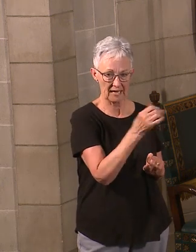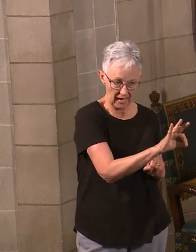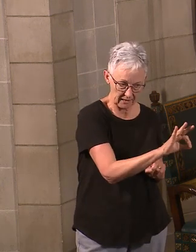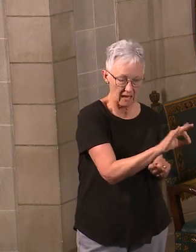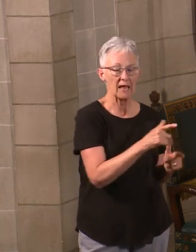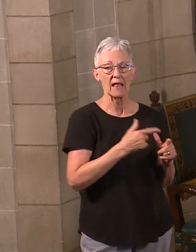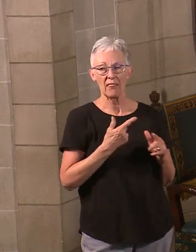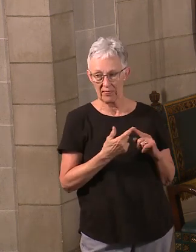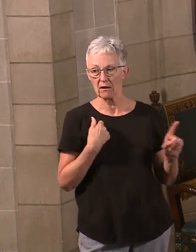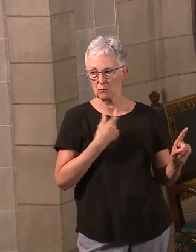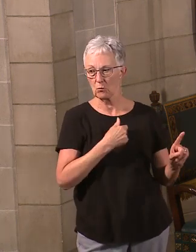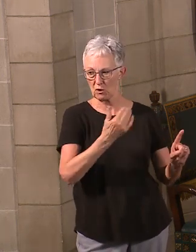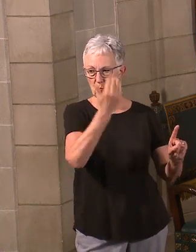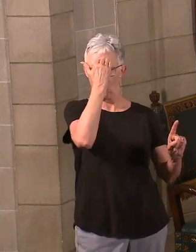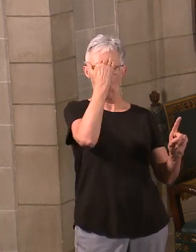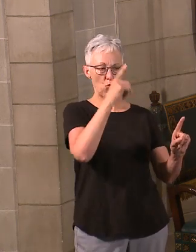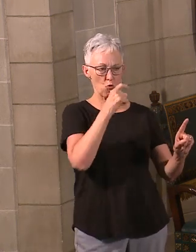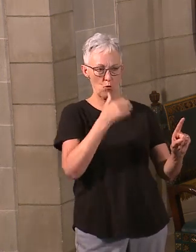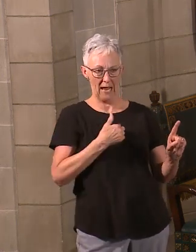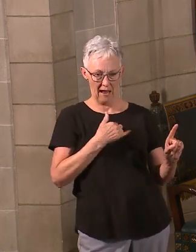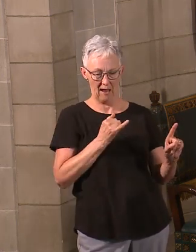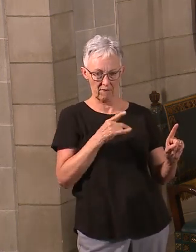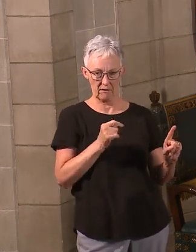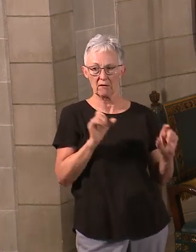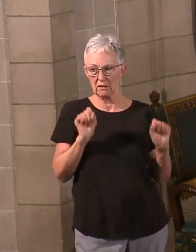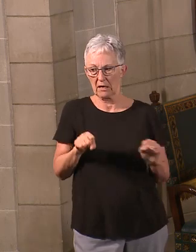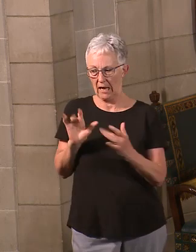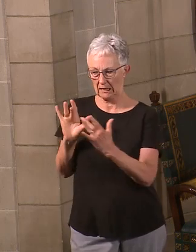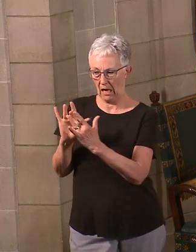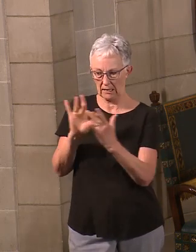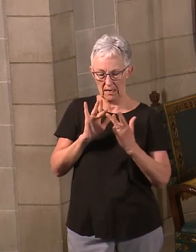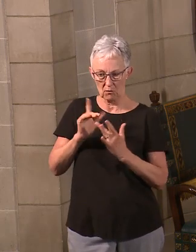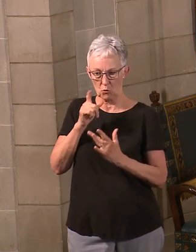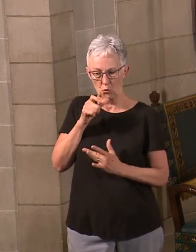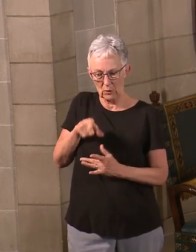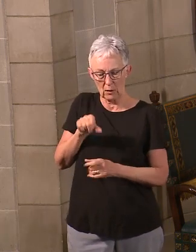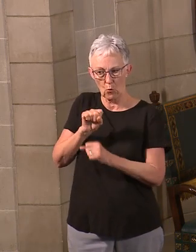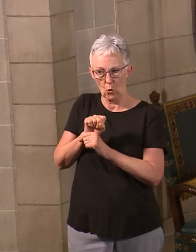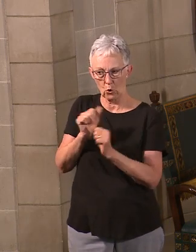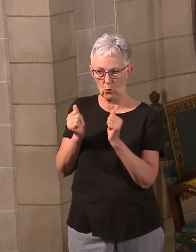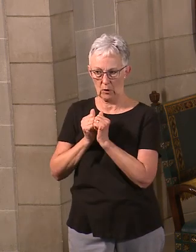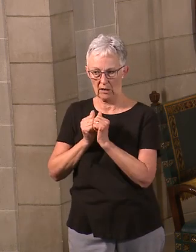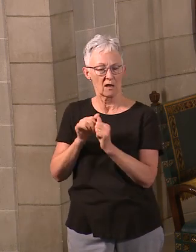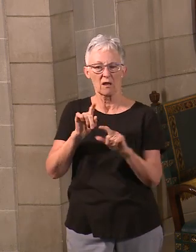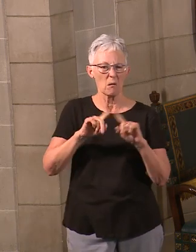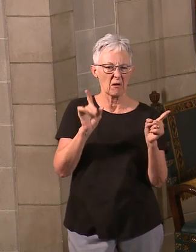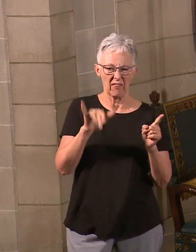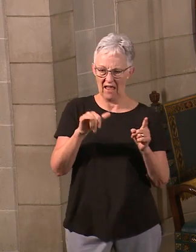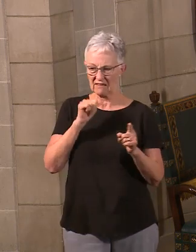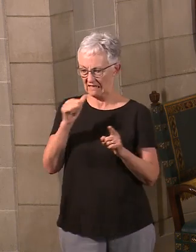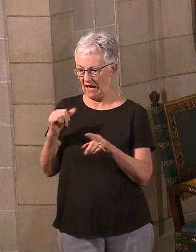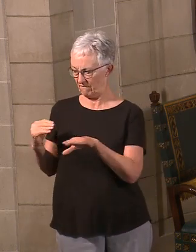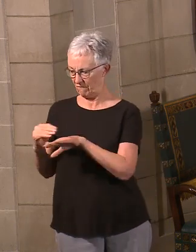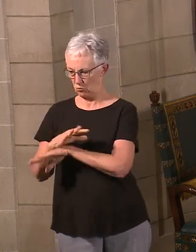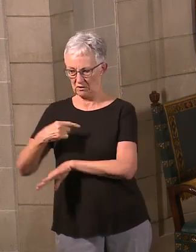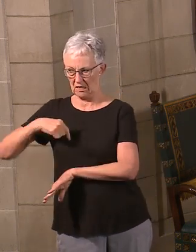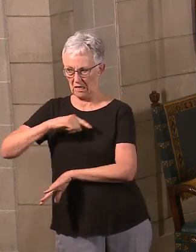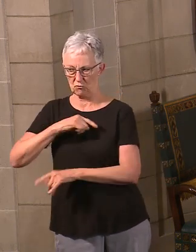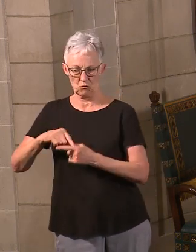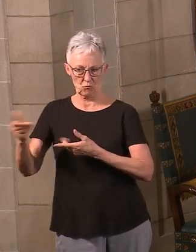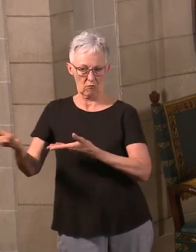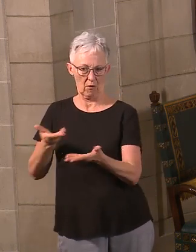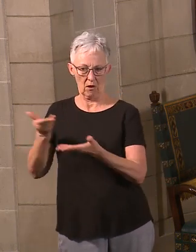notify people and that's why we monitor. It's not directly related, though, to the fact that Corrections is hiring. We were hiring already in the Department of Corrections. And so we